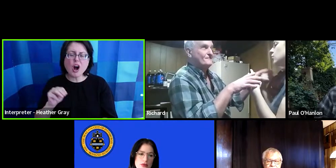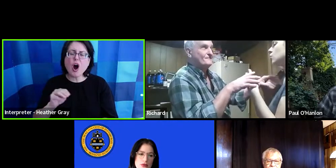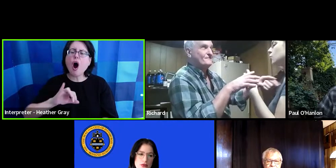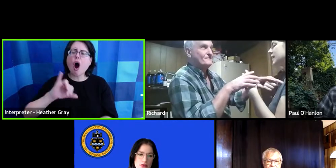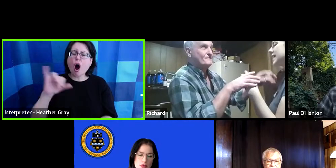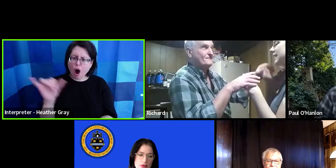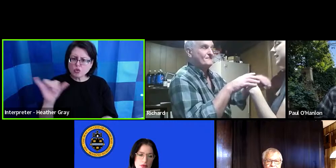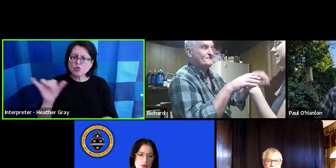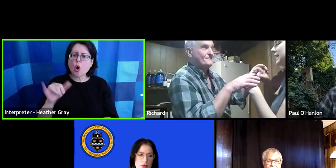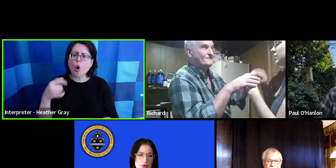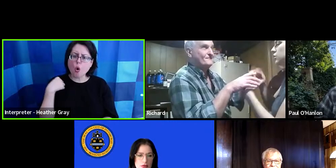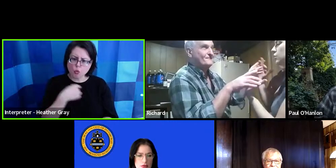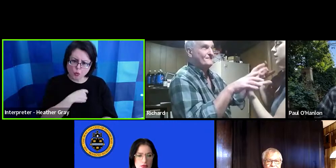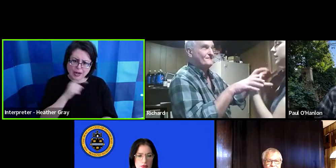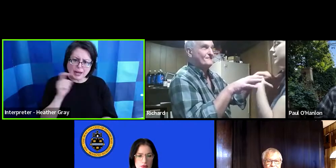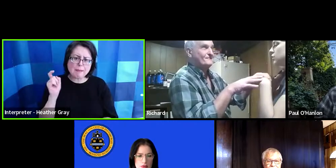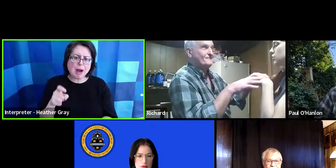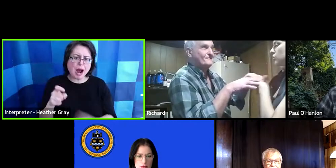to integrate